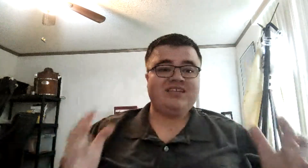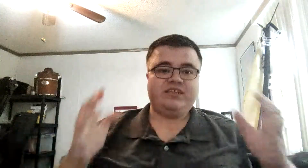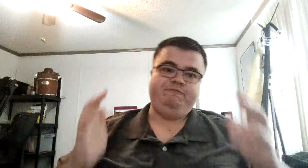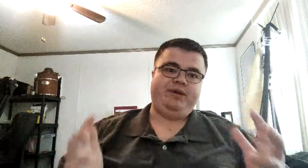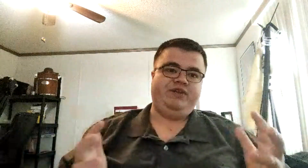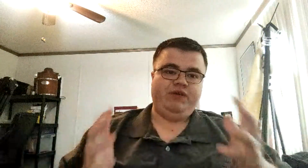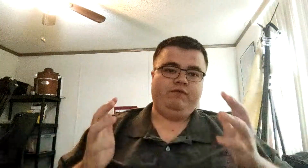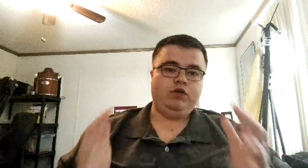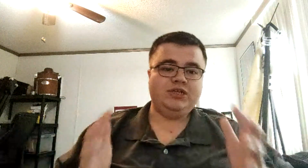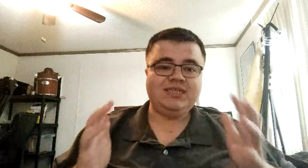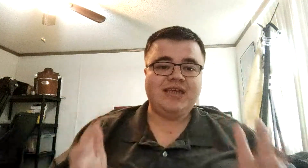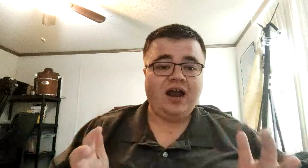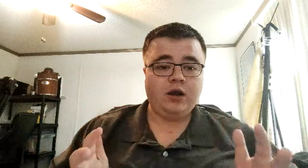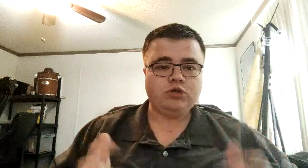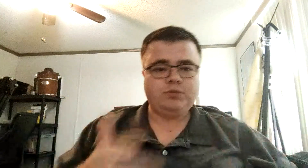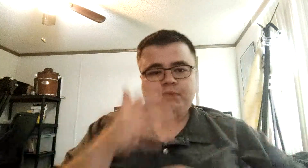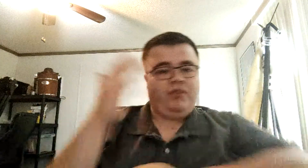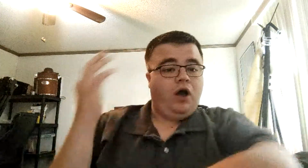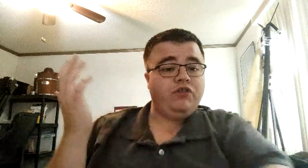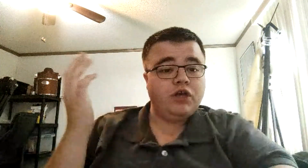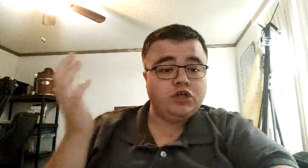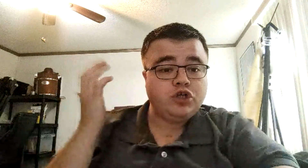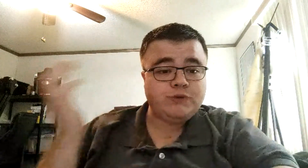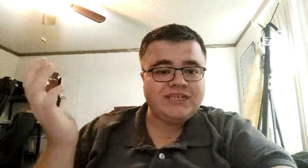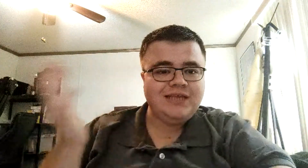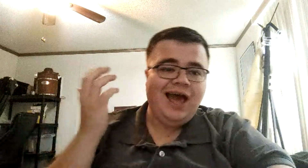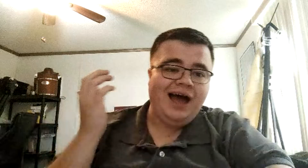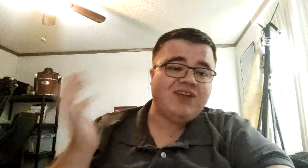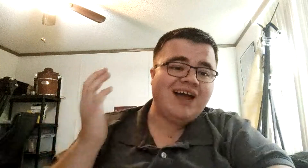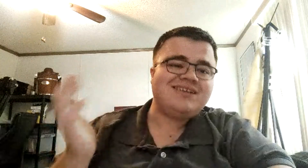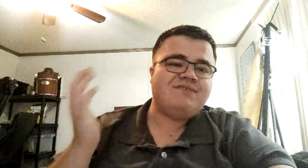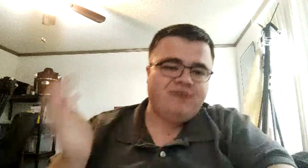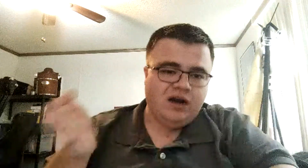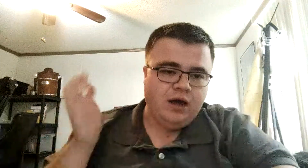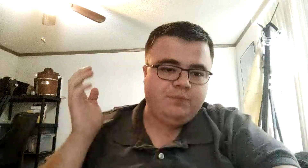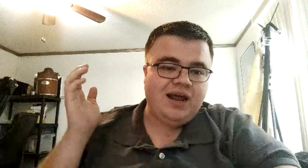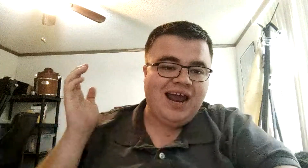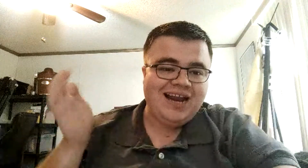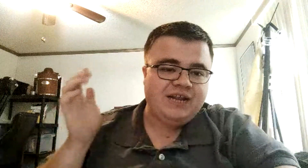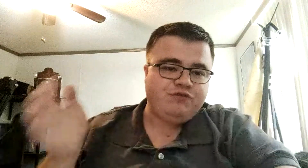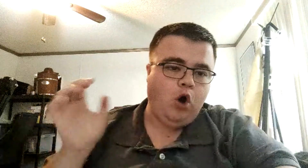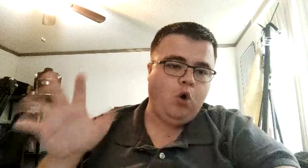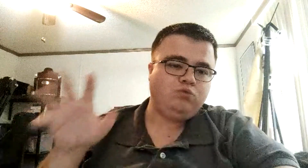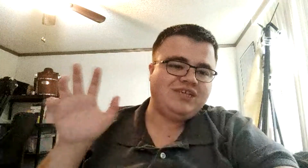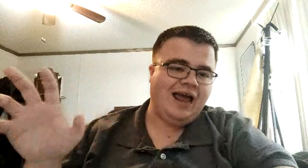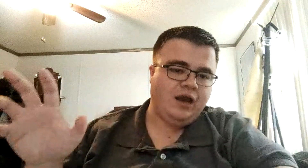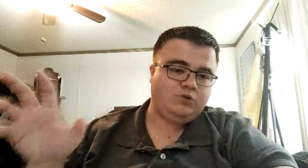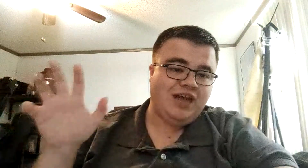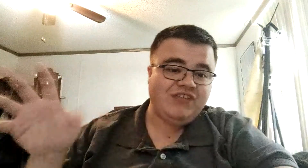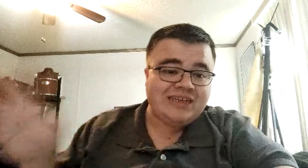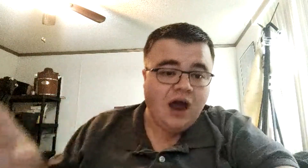passive benefit of learning silos, but the other countries have not developed any of their own silos at that